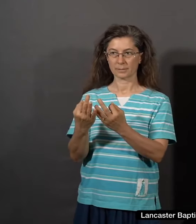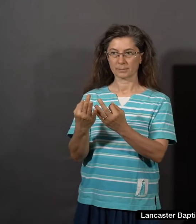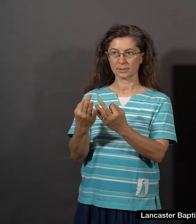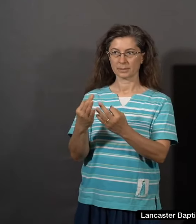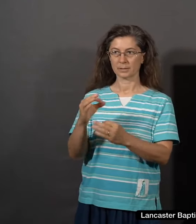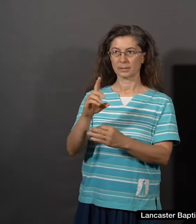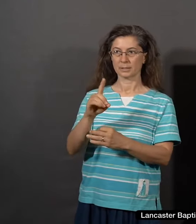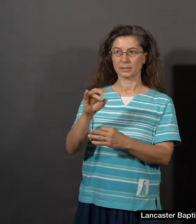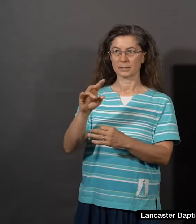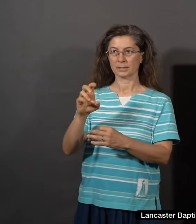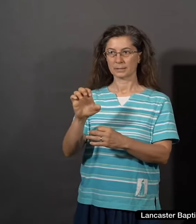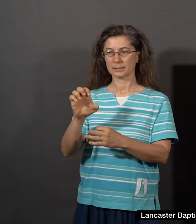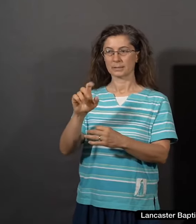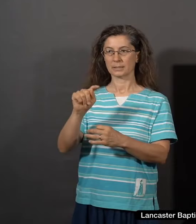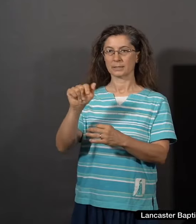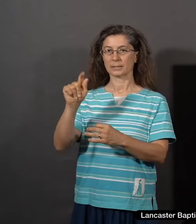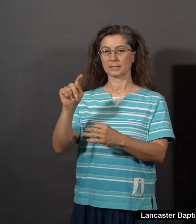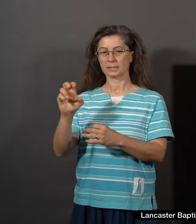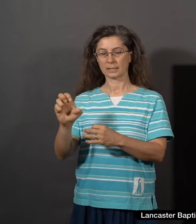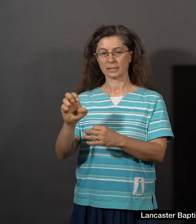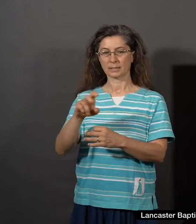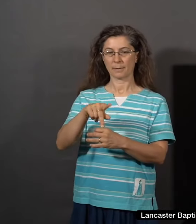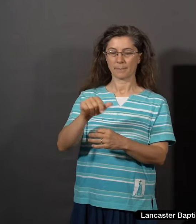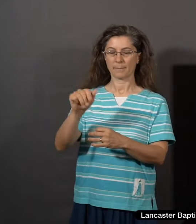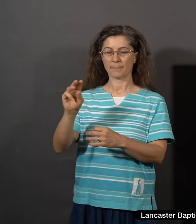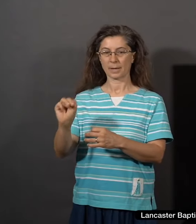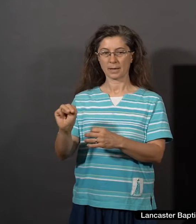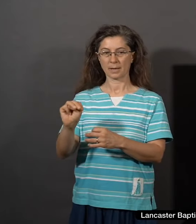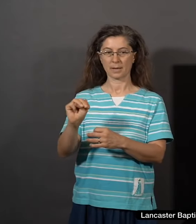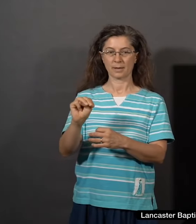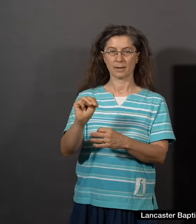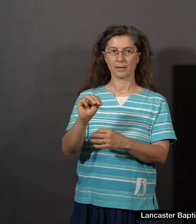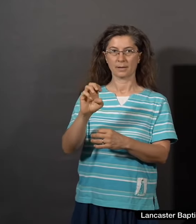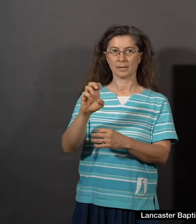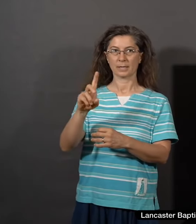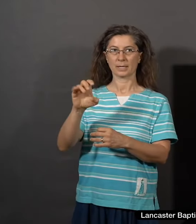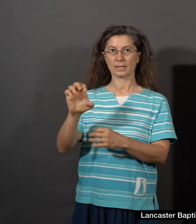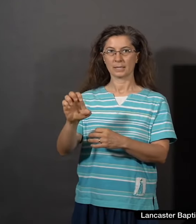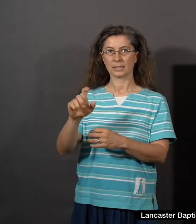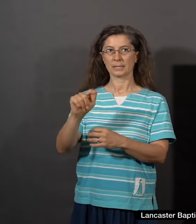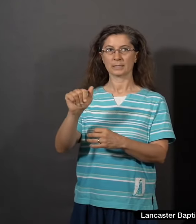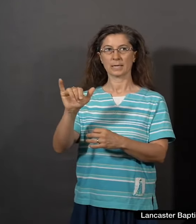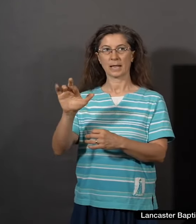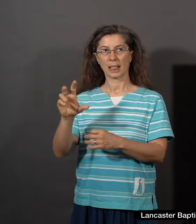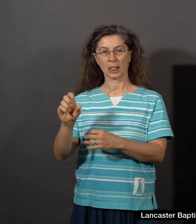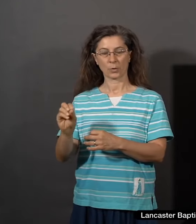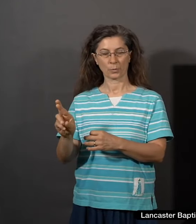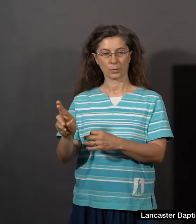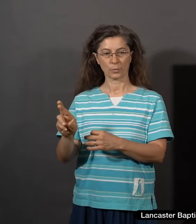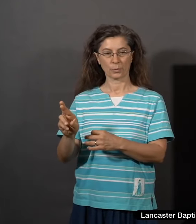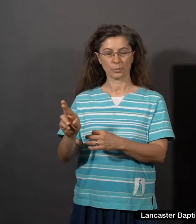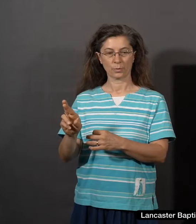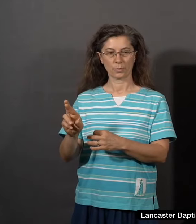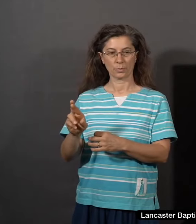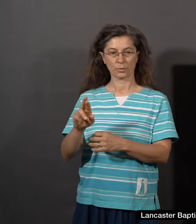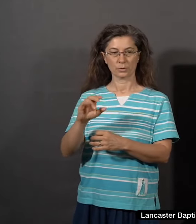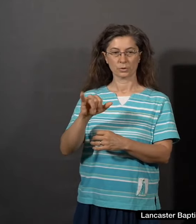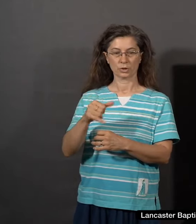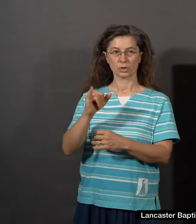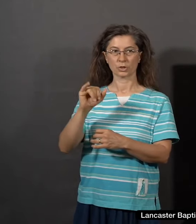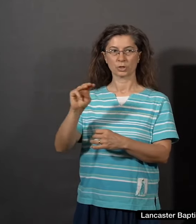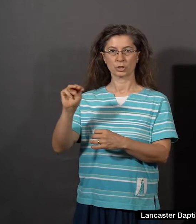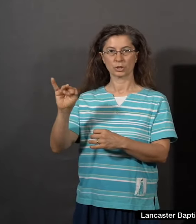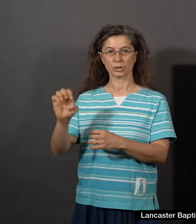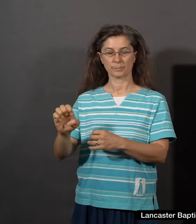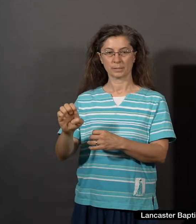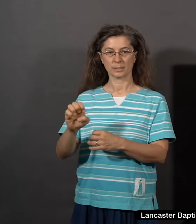hi to dixie tate to pan cook the marcos to edie taylor um jimmy gaston the